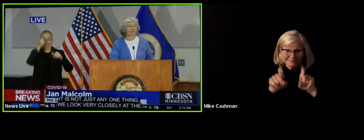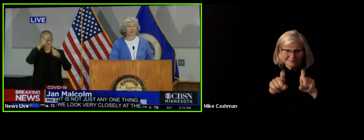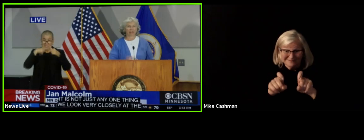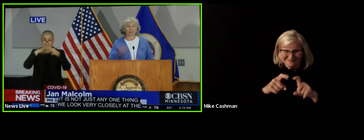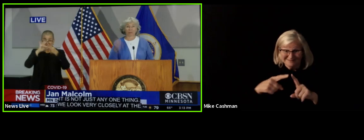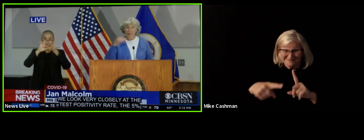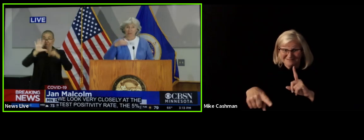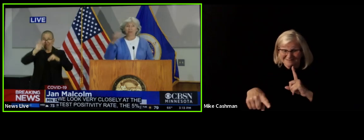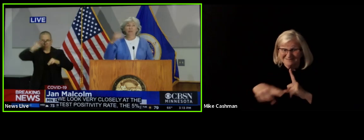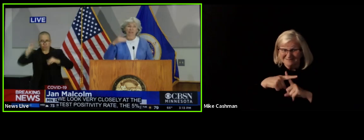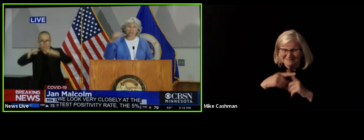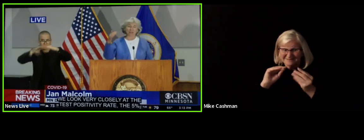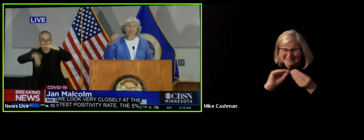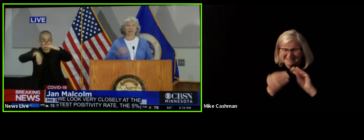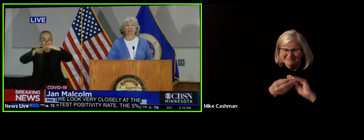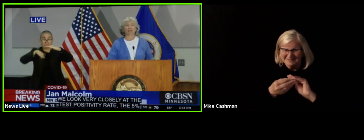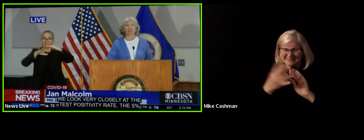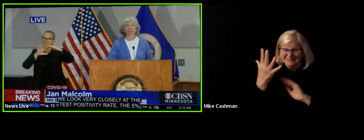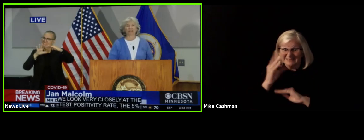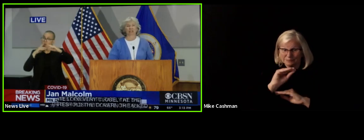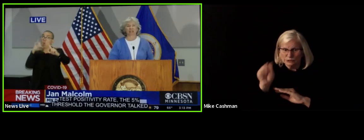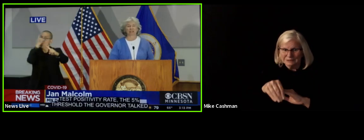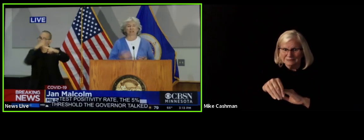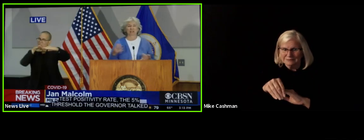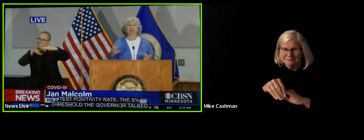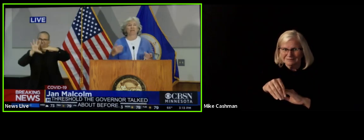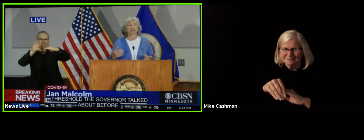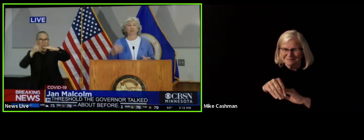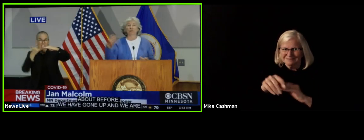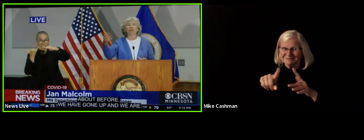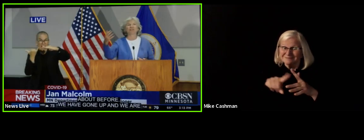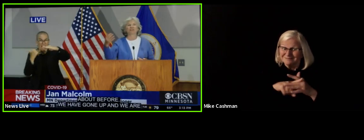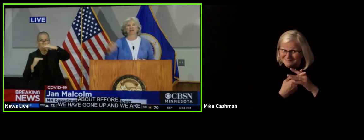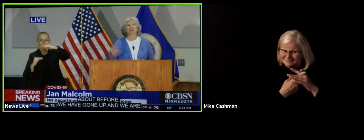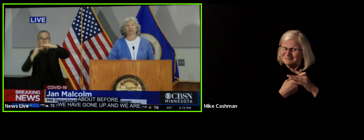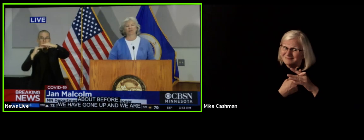that we've gone up. We're getting close to that level, which indicates that there's more